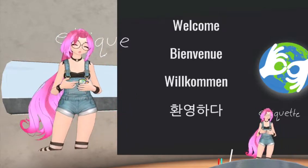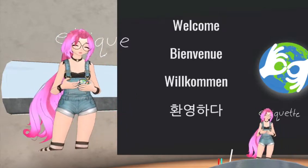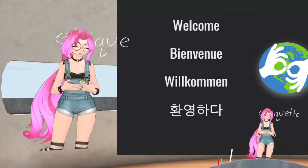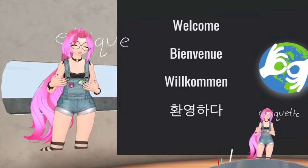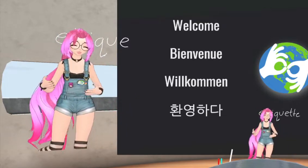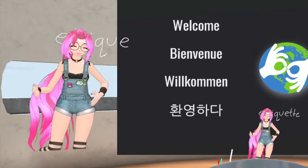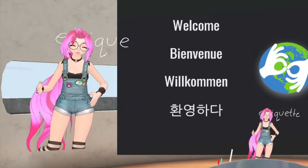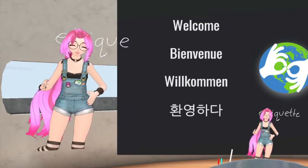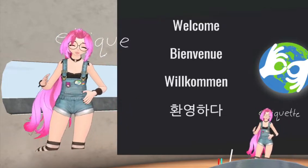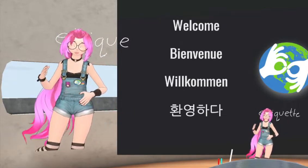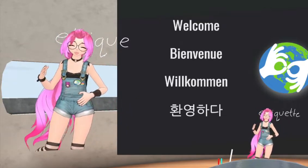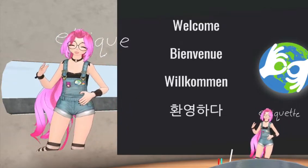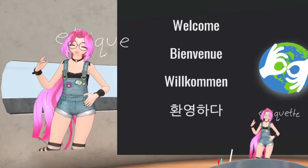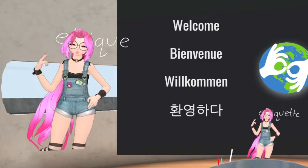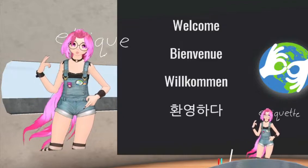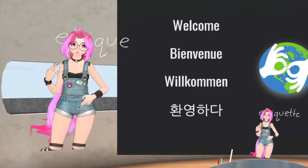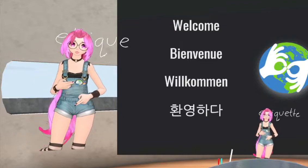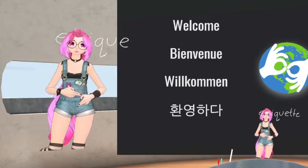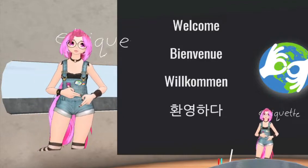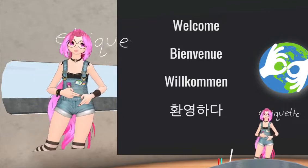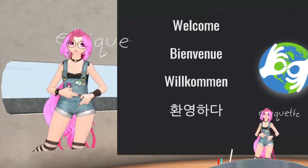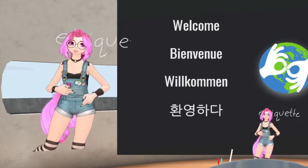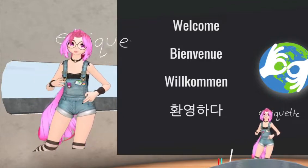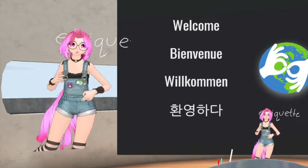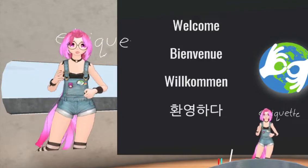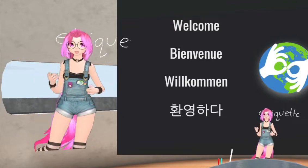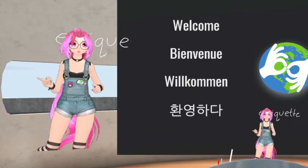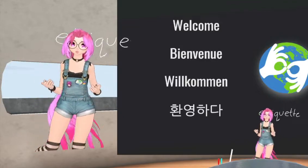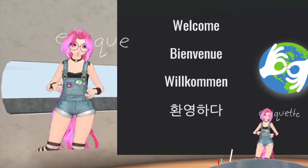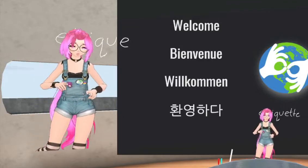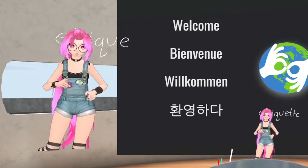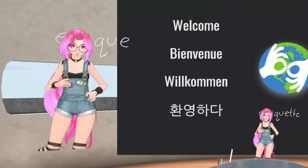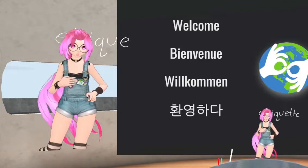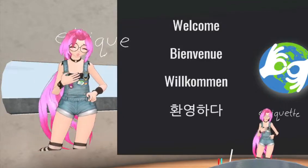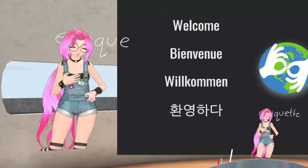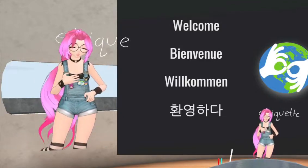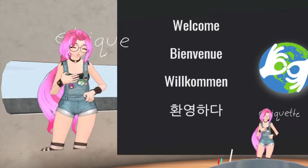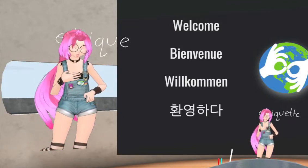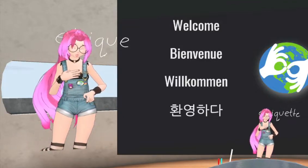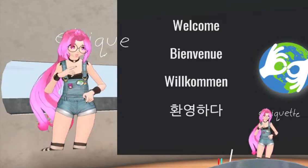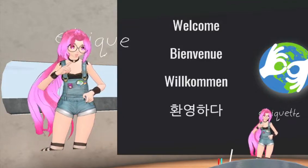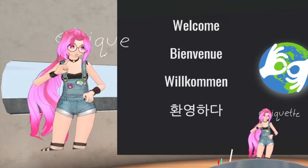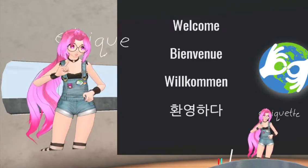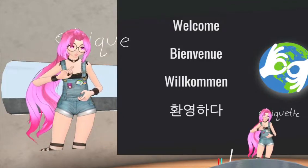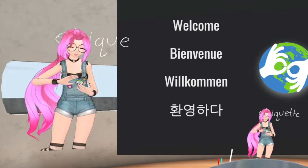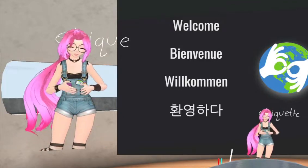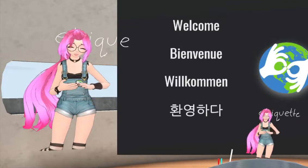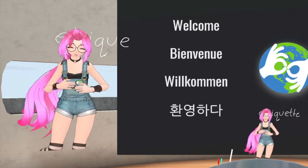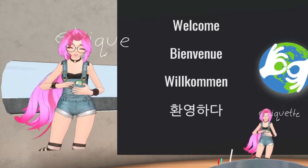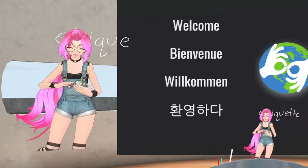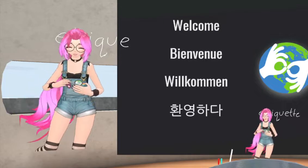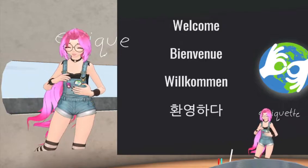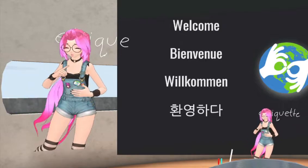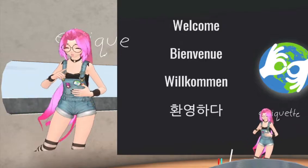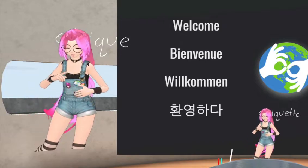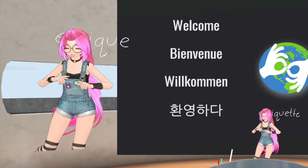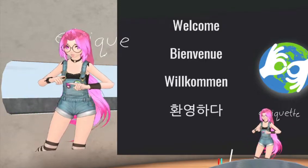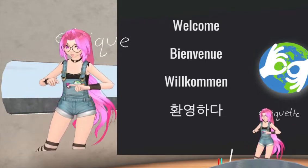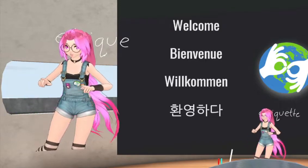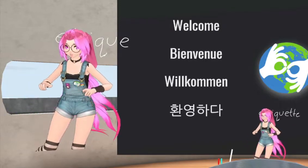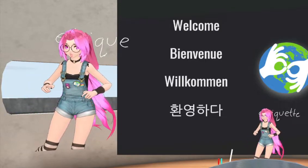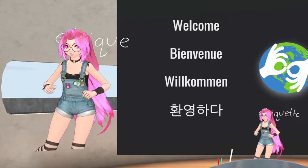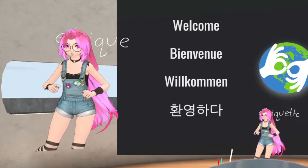group attention. And I'm planning one day to have like a VRChat world to be like, this is all the ways to get attentions, and